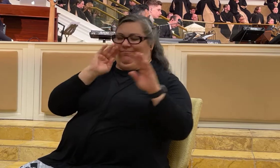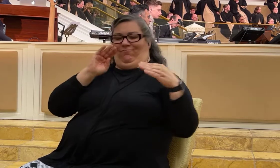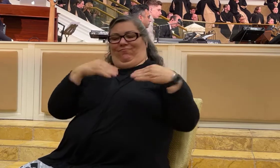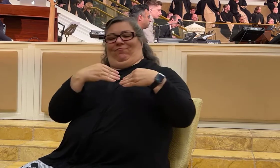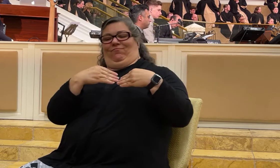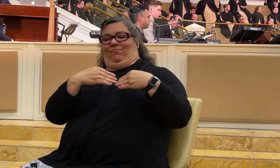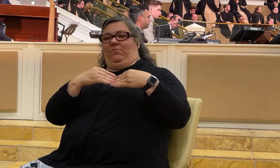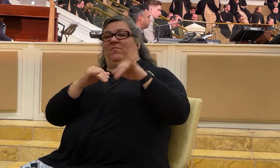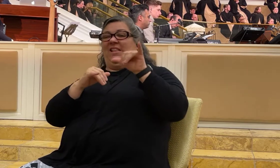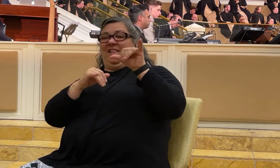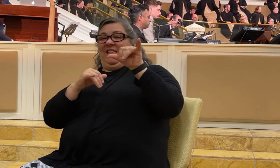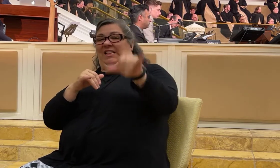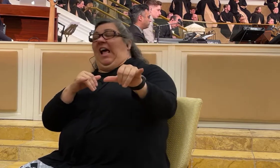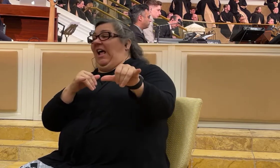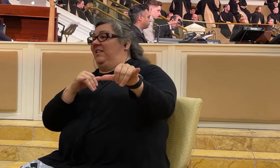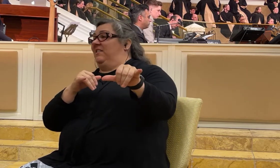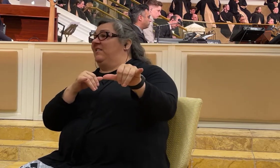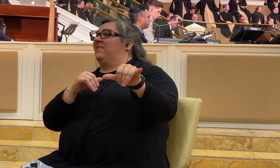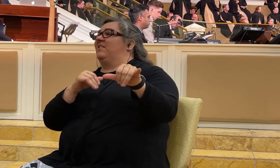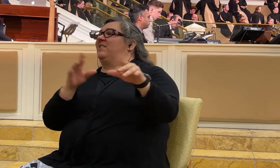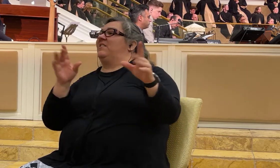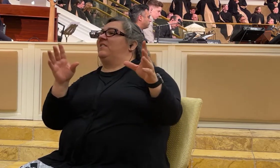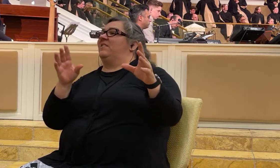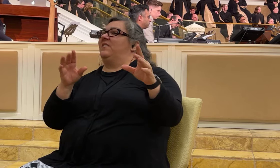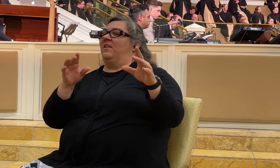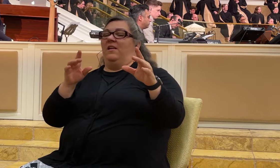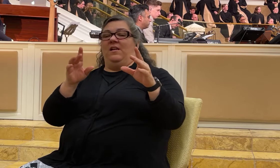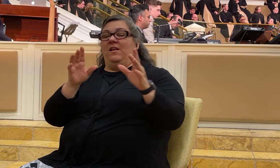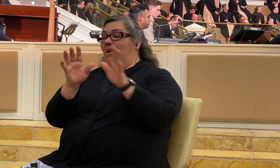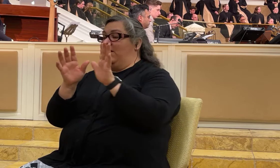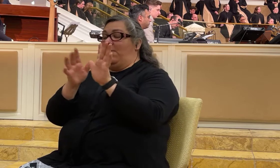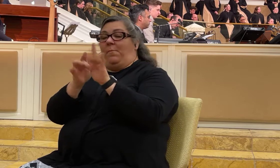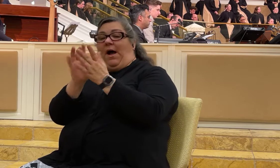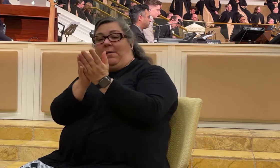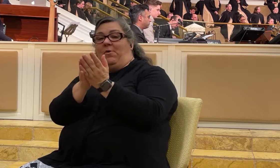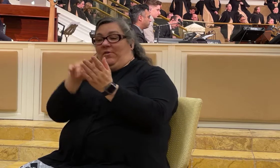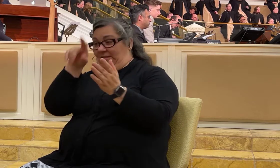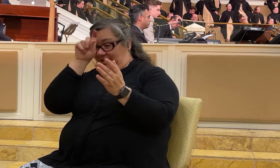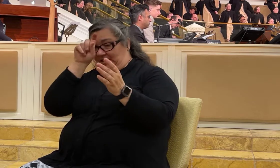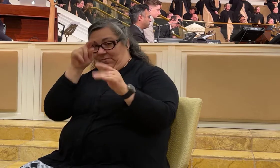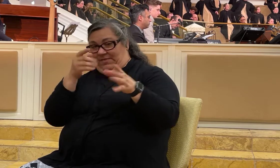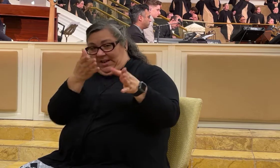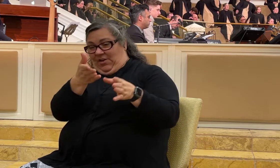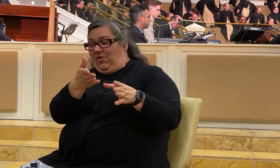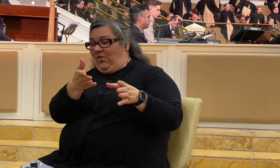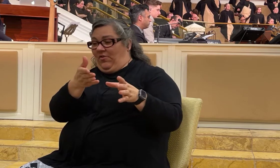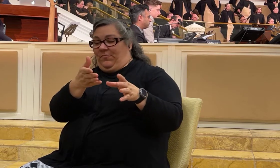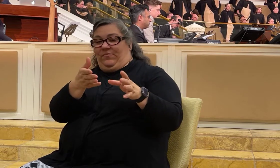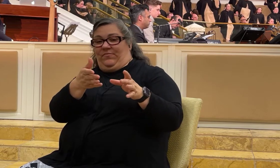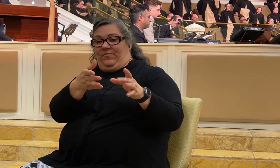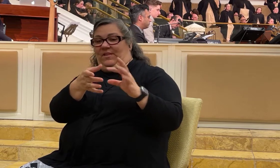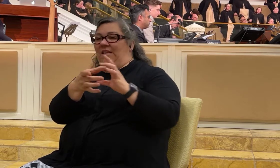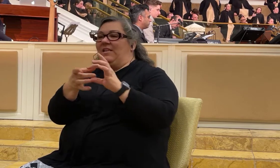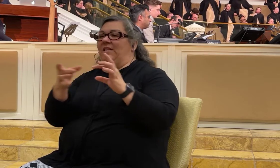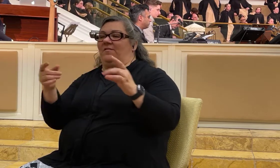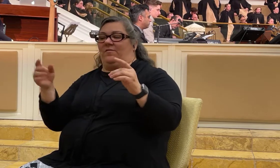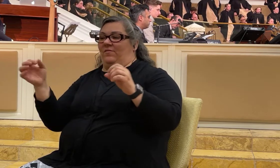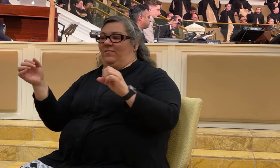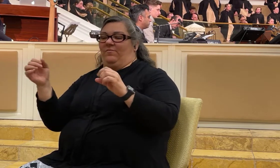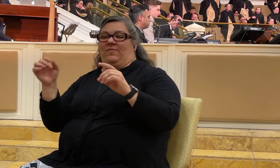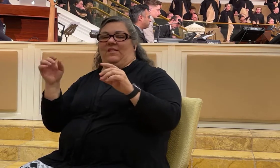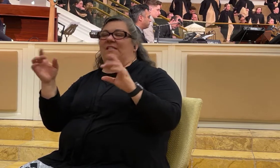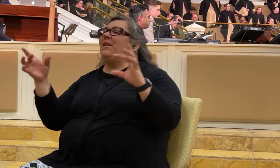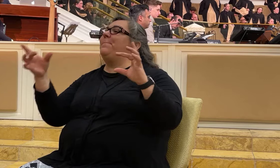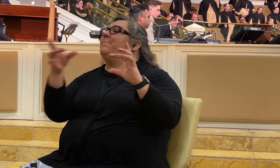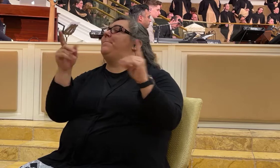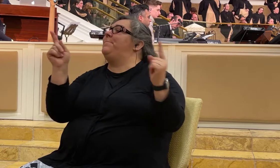meeting place of the Bible and Egypt that we're at tonight in our society. It's